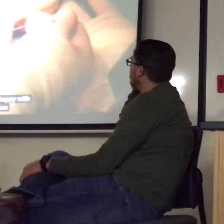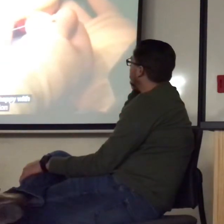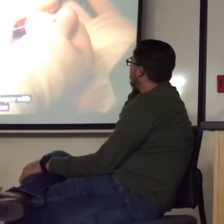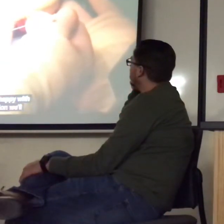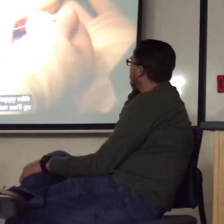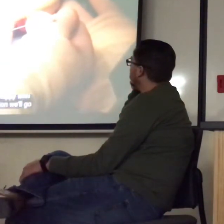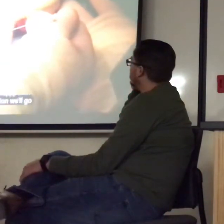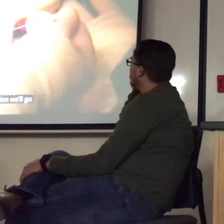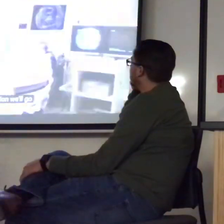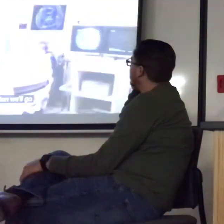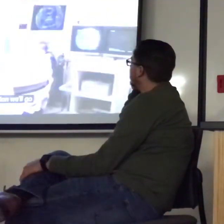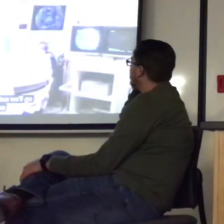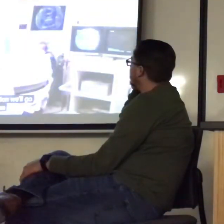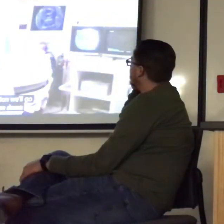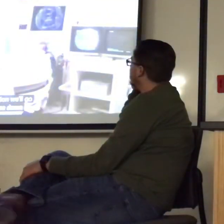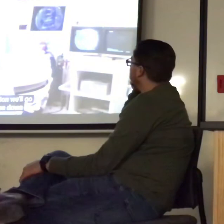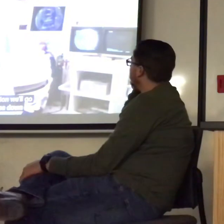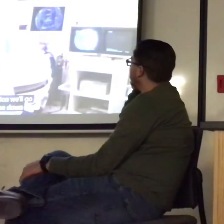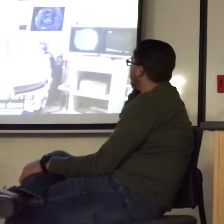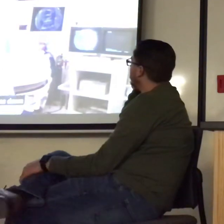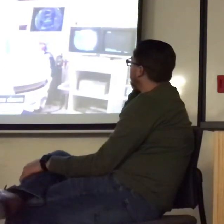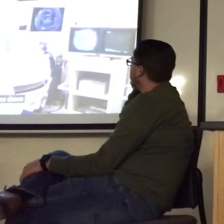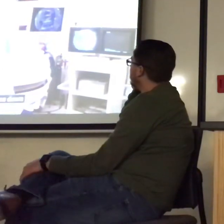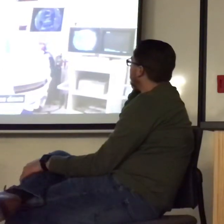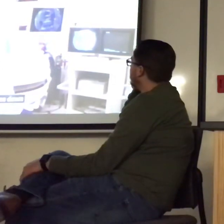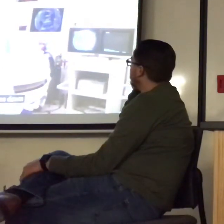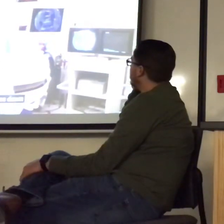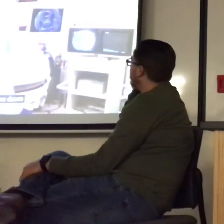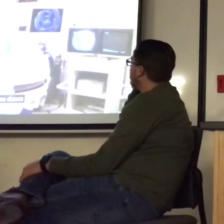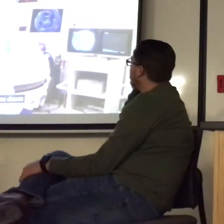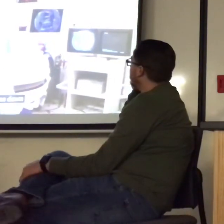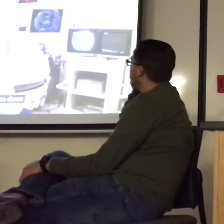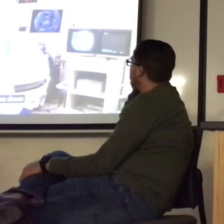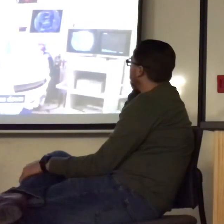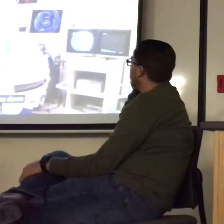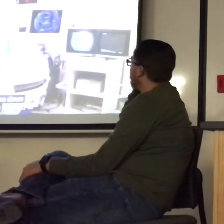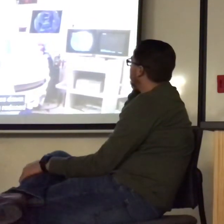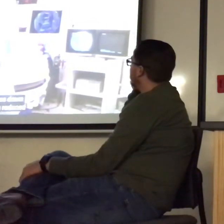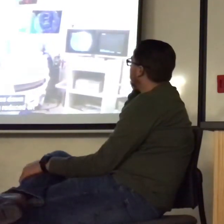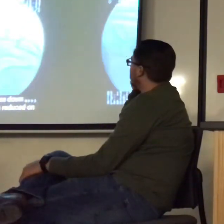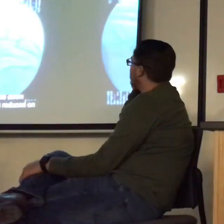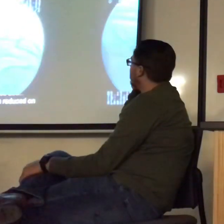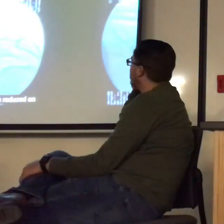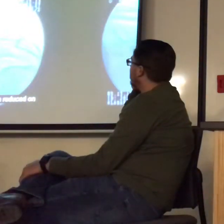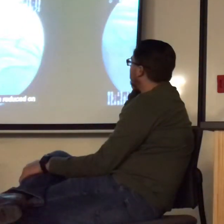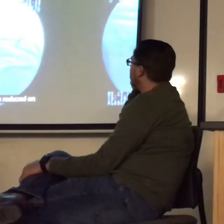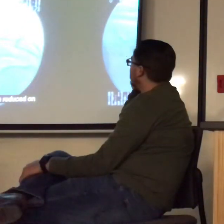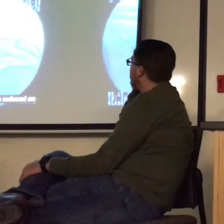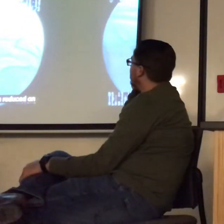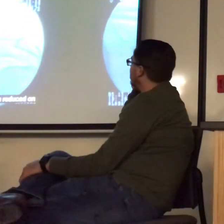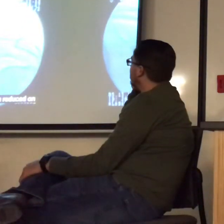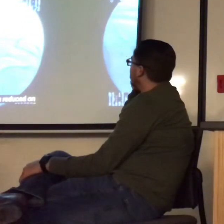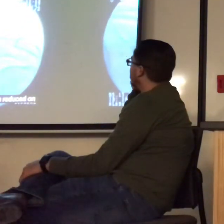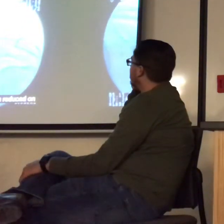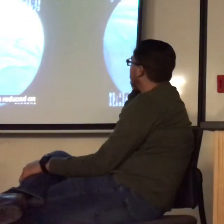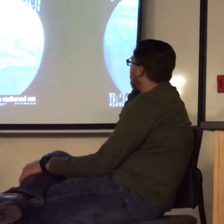and the reduction, we'll go ahead and tie those stitches down. Confirm that the AC joint is reduced on x-ray,